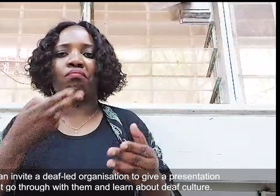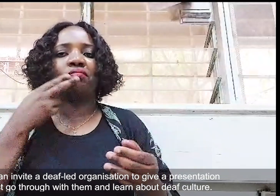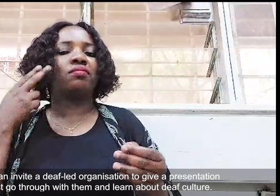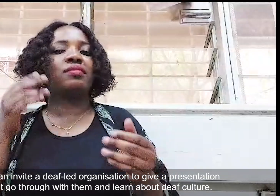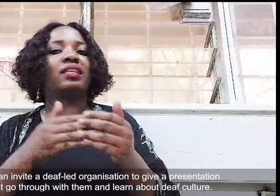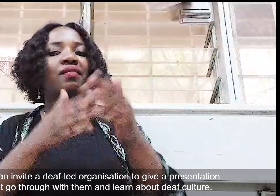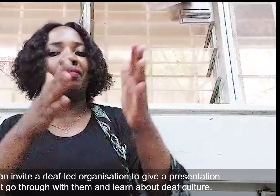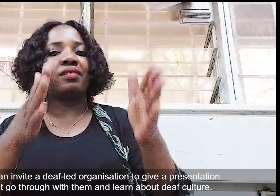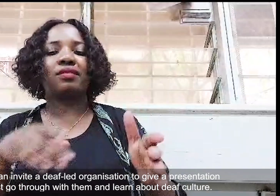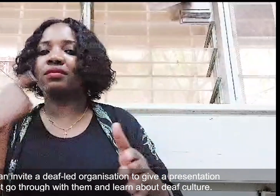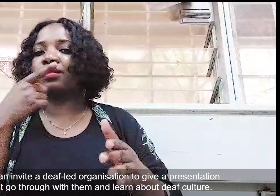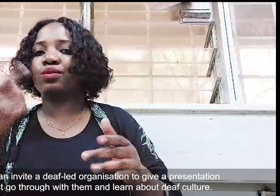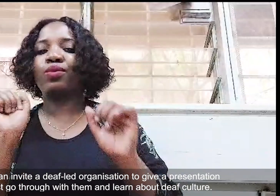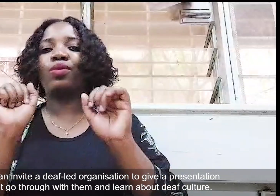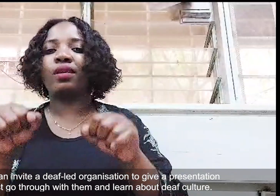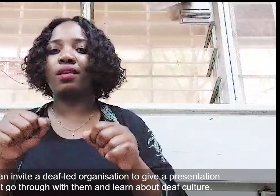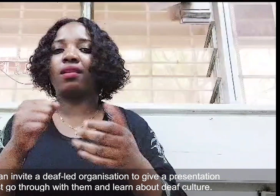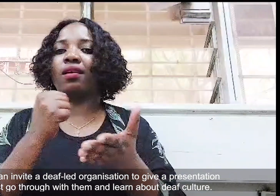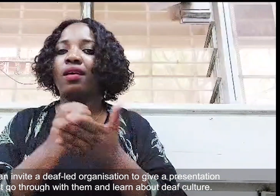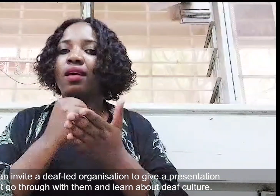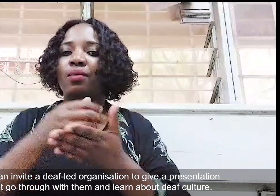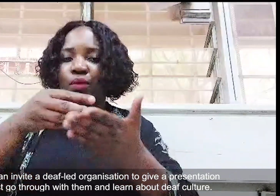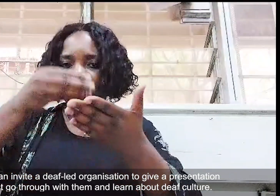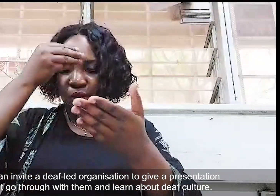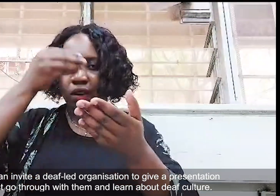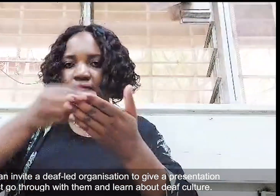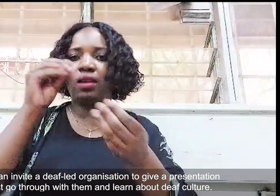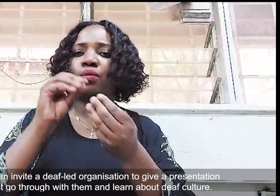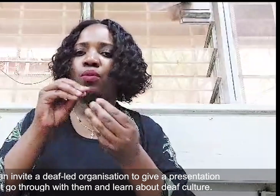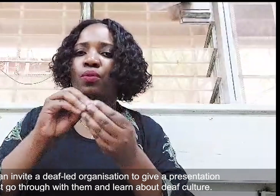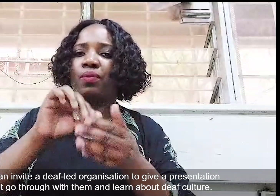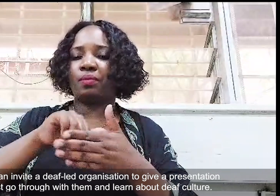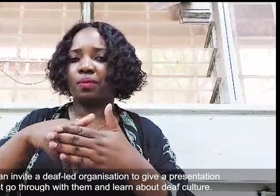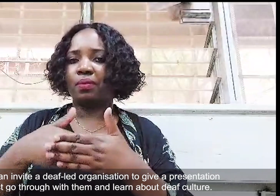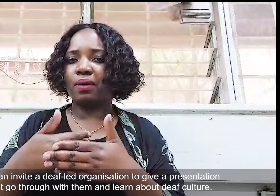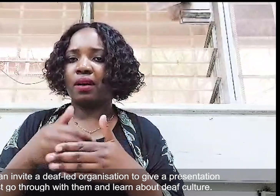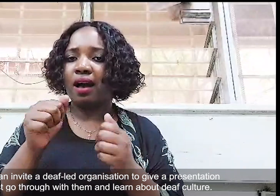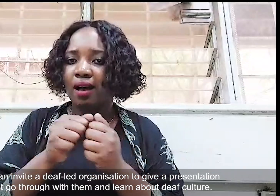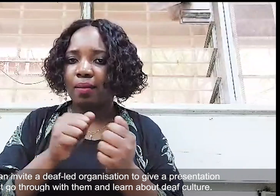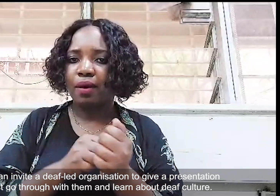give a presentation or just go through with them and learn about deaf culture.